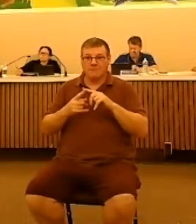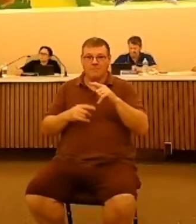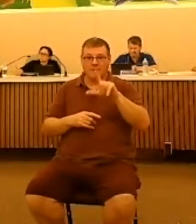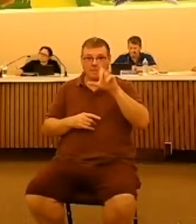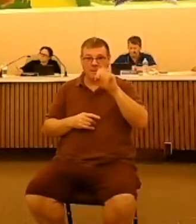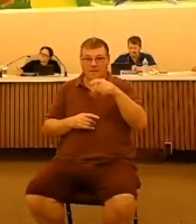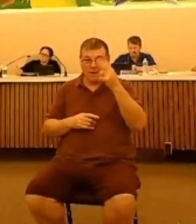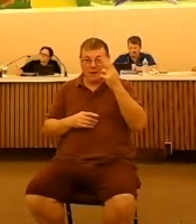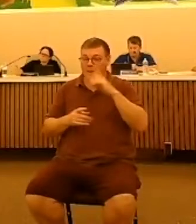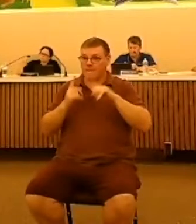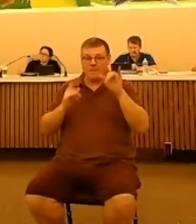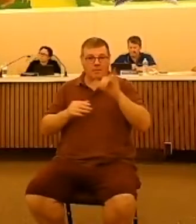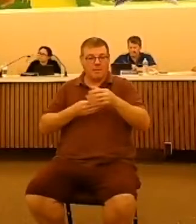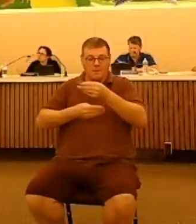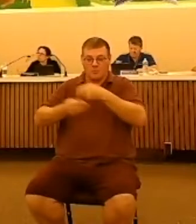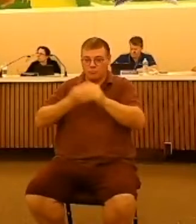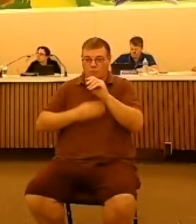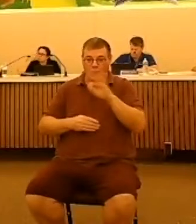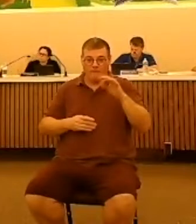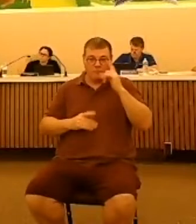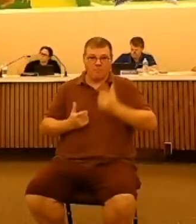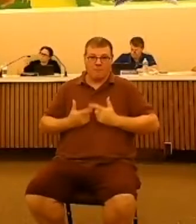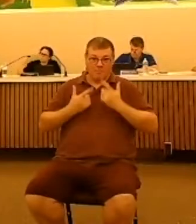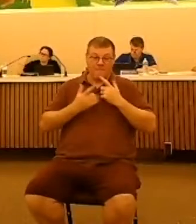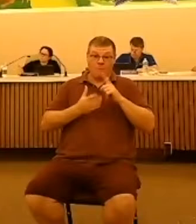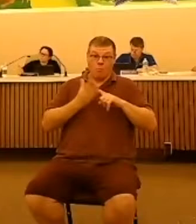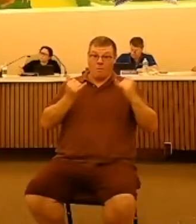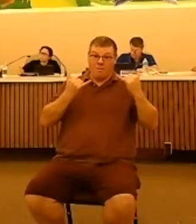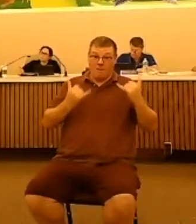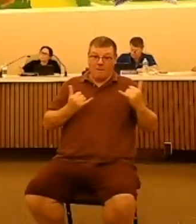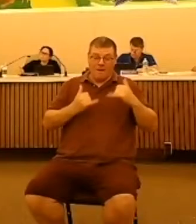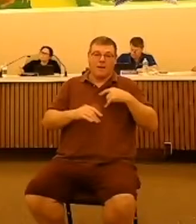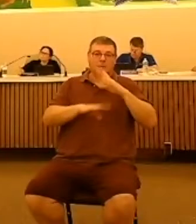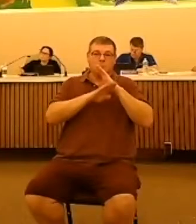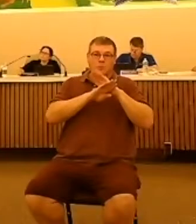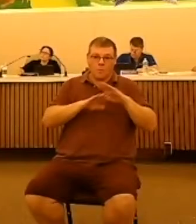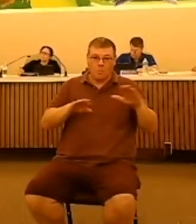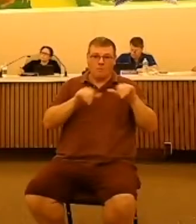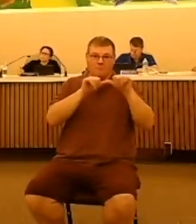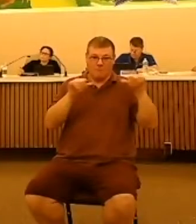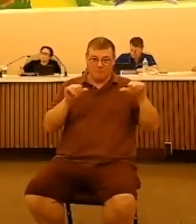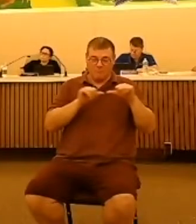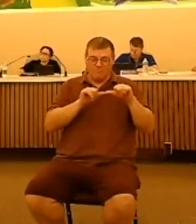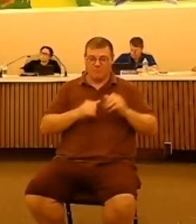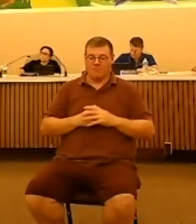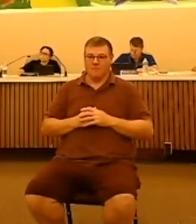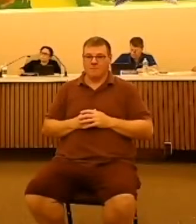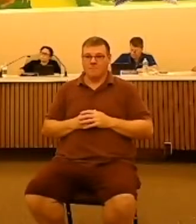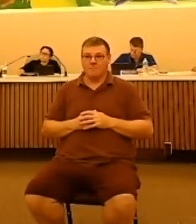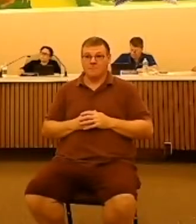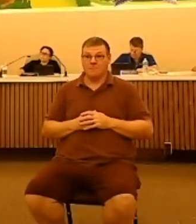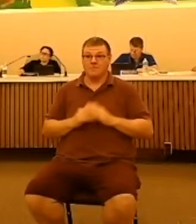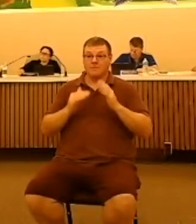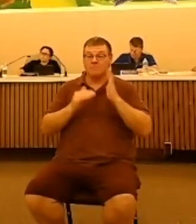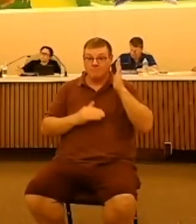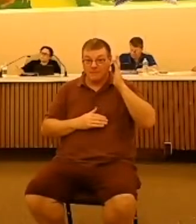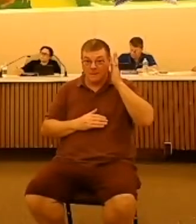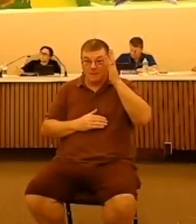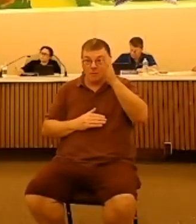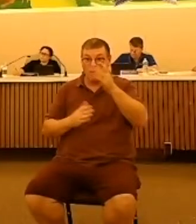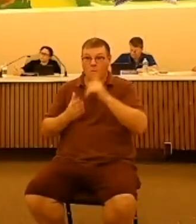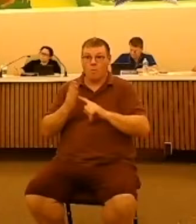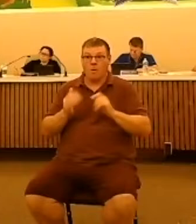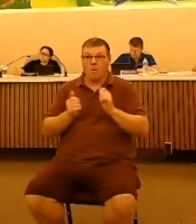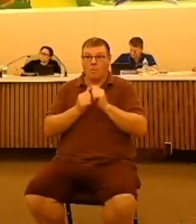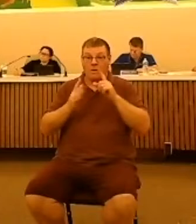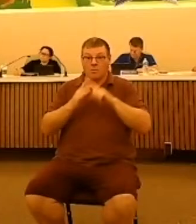Lehigh, but that's a trade-off for living at what now is a quiet neighborhood. Going beyond what apparently was